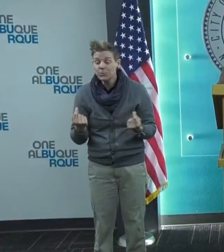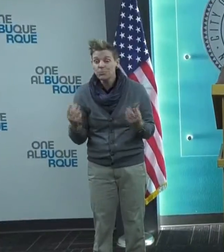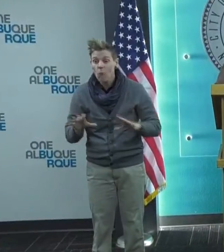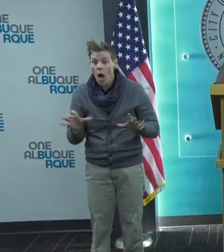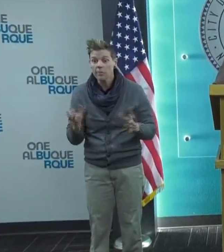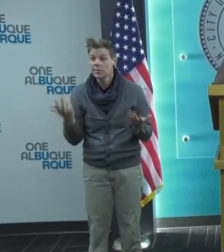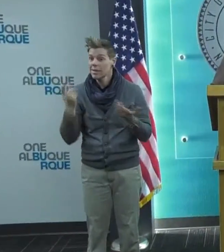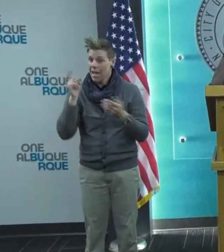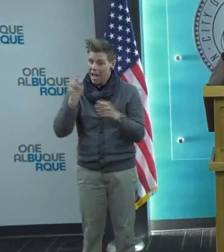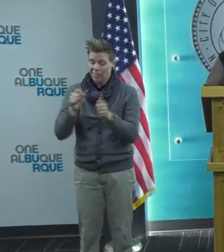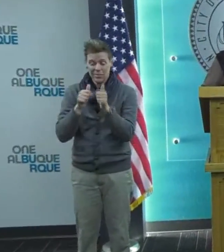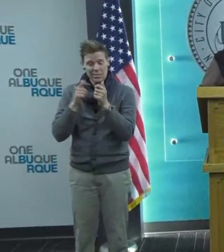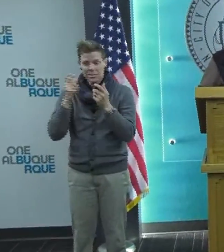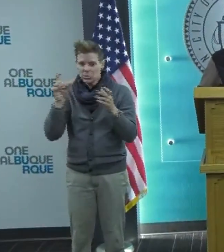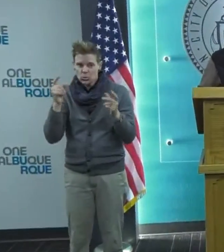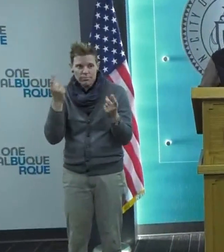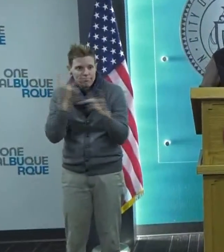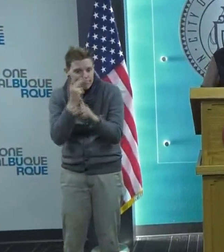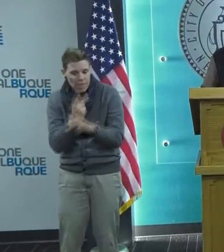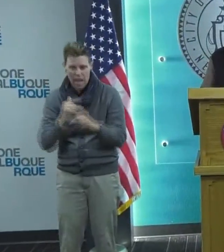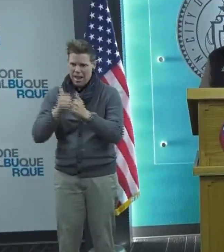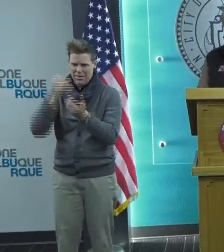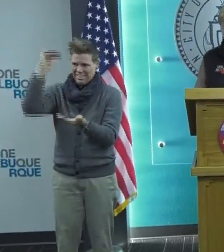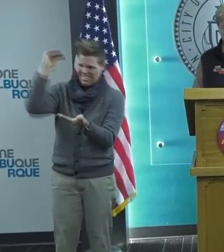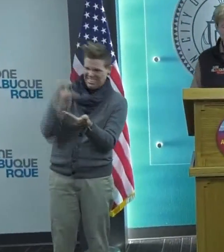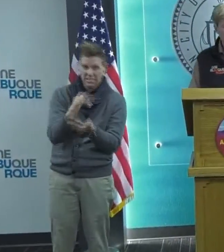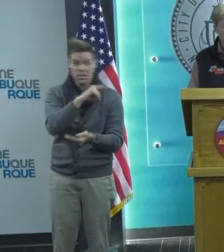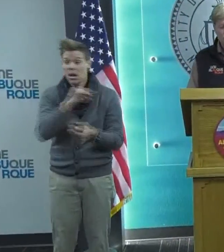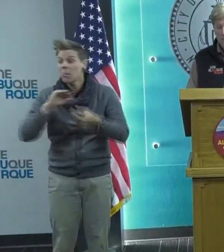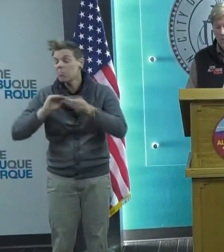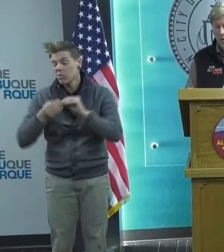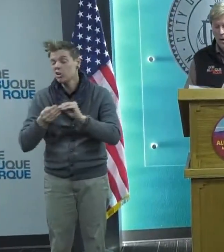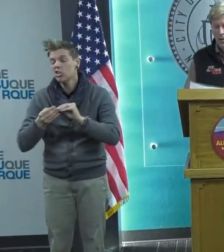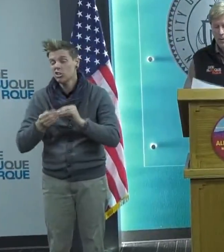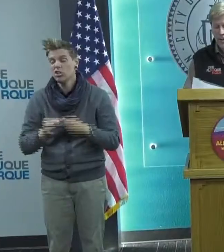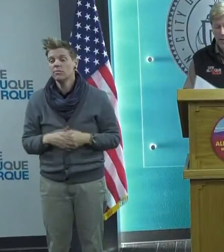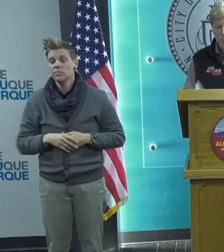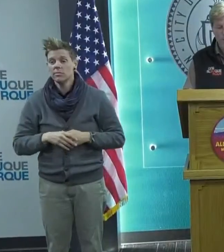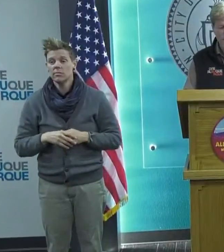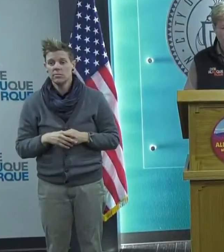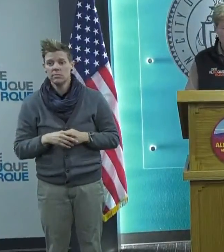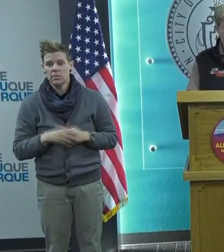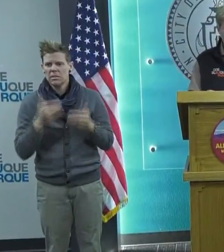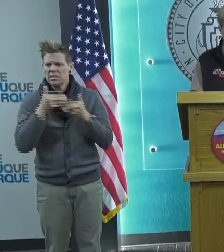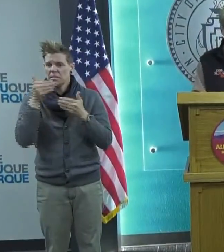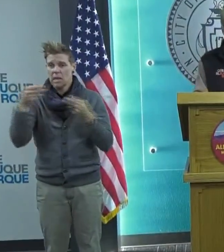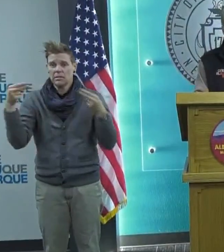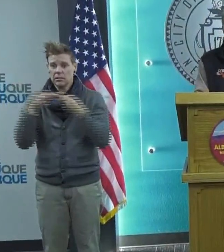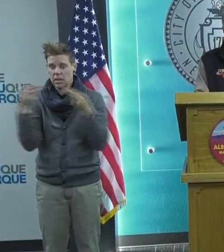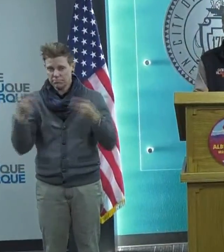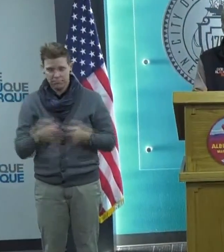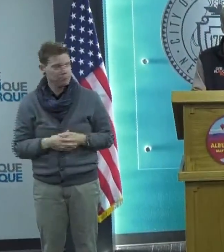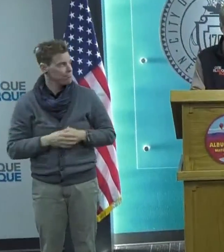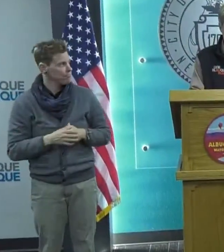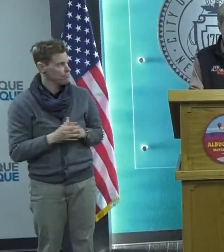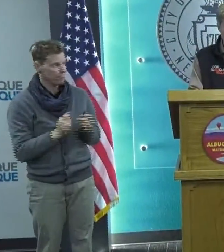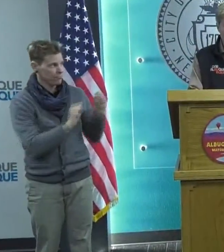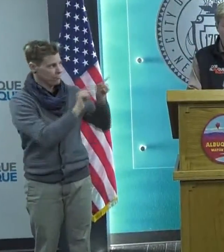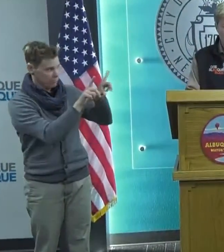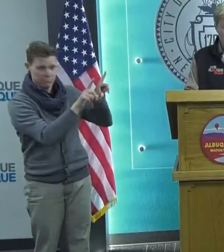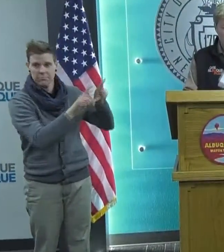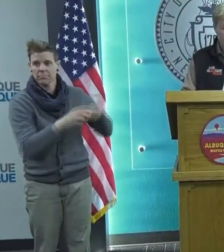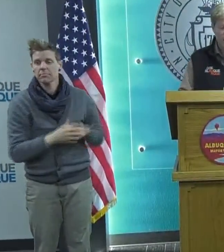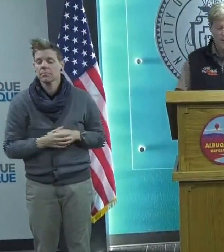numbers change. So let's take a look at the next slide, too. Again, we do enforcement on a wide